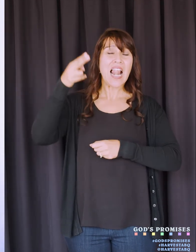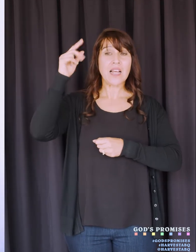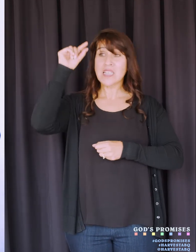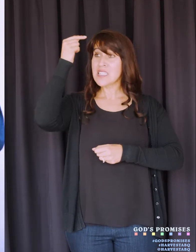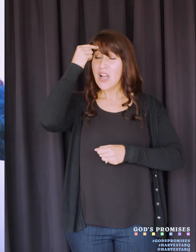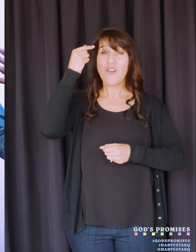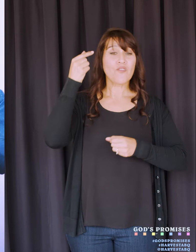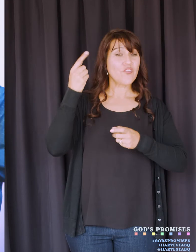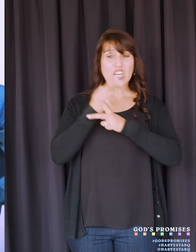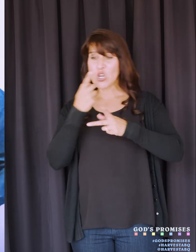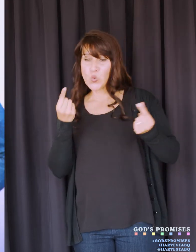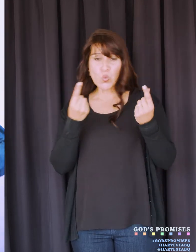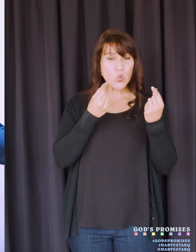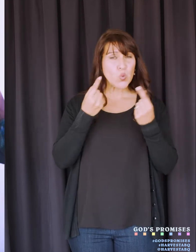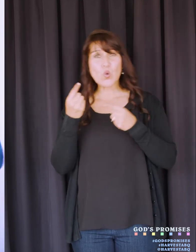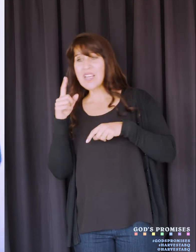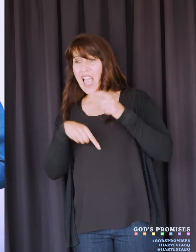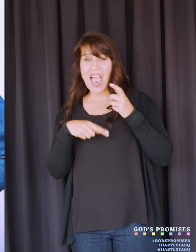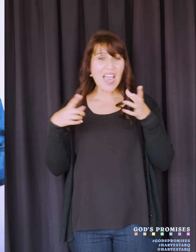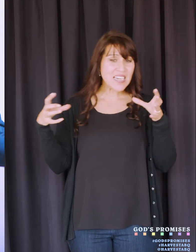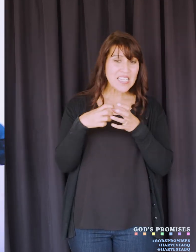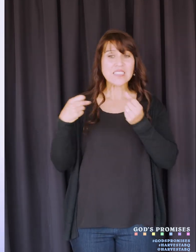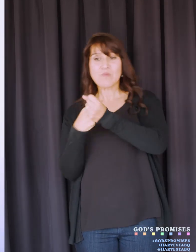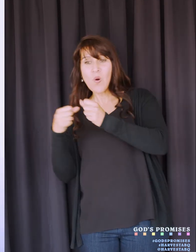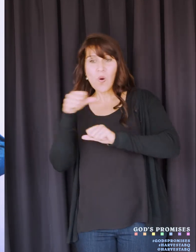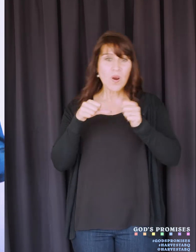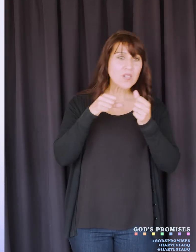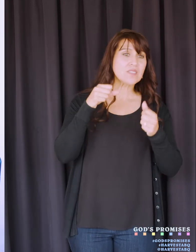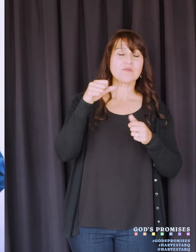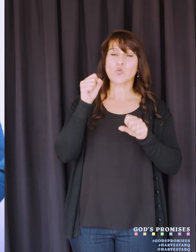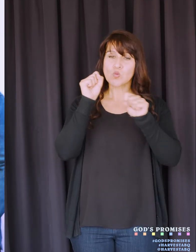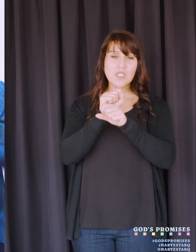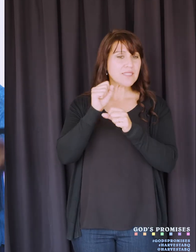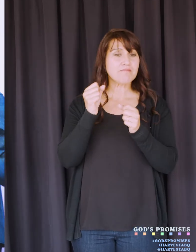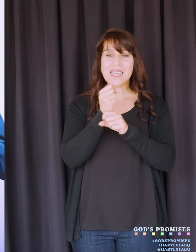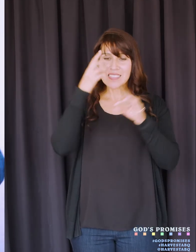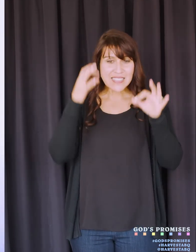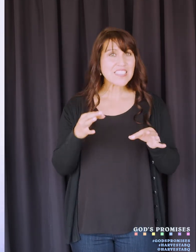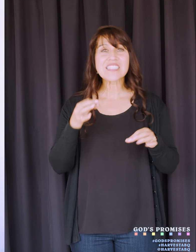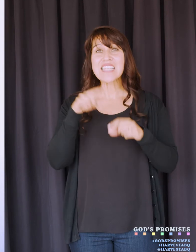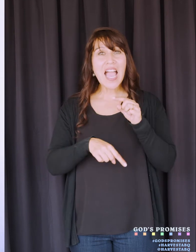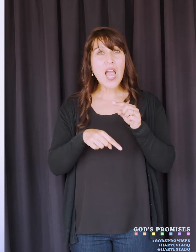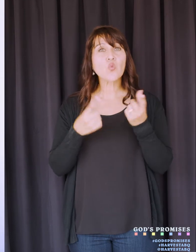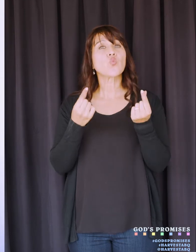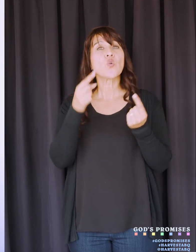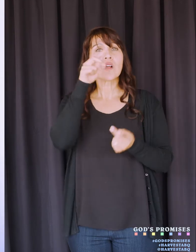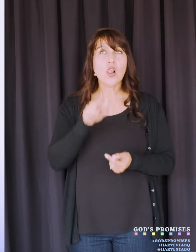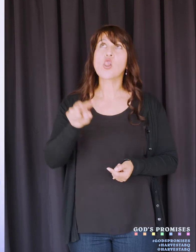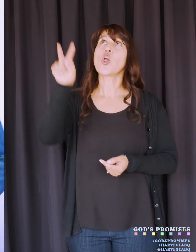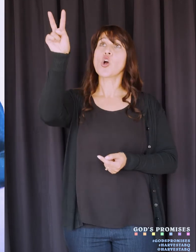government can't seem to figure it out, and they can't get together and make decisions and work together, look up. When